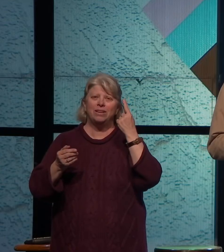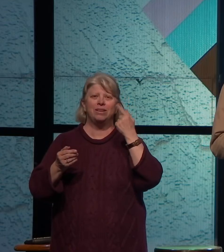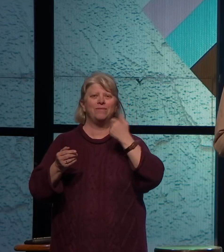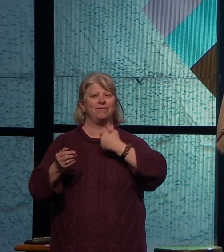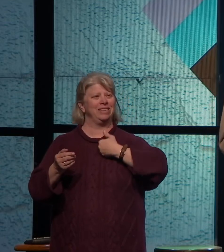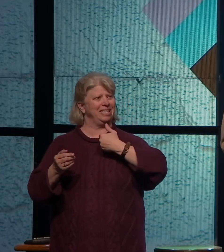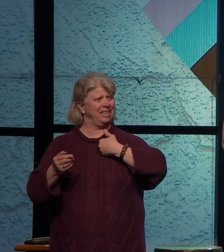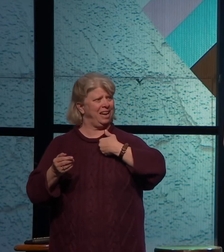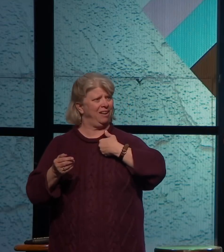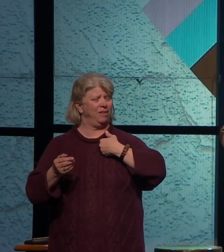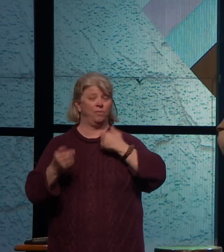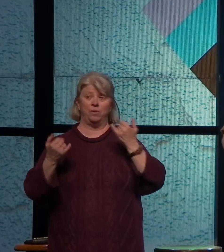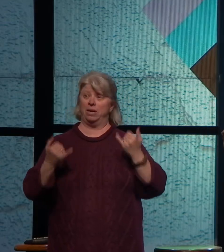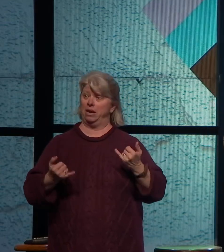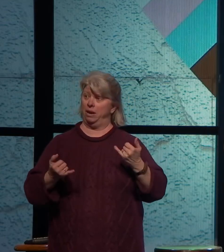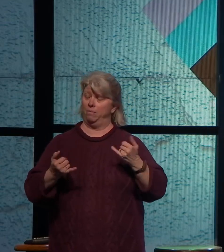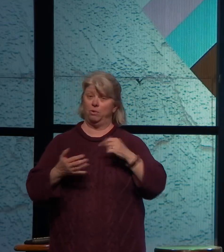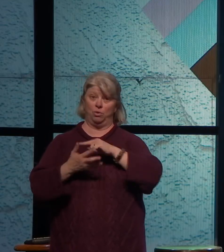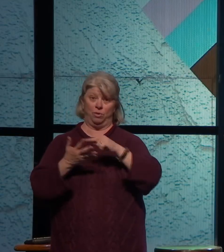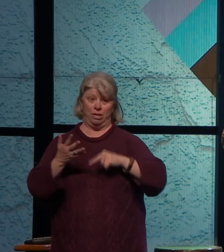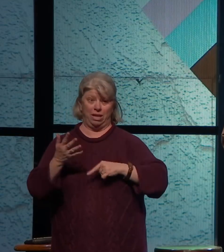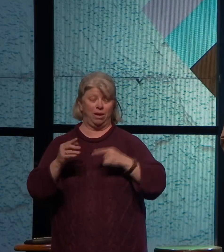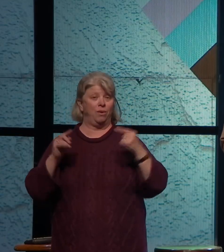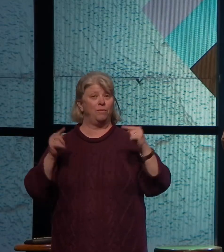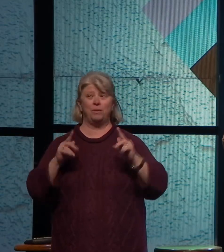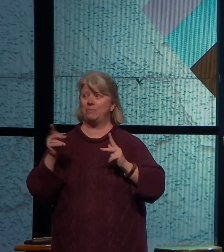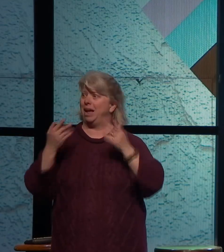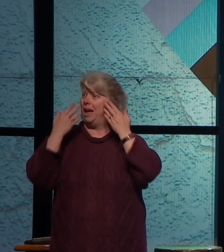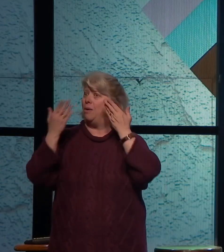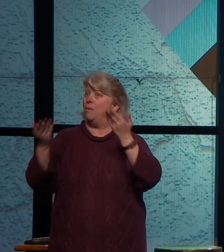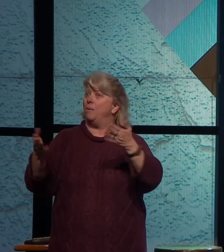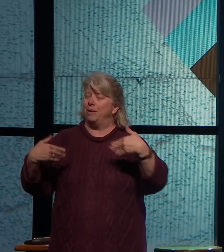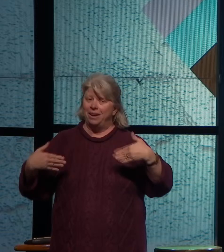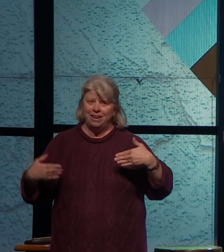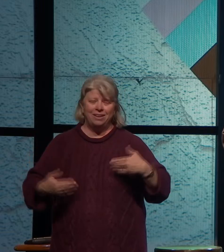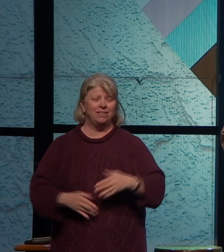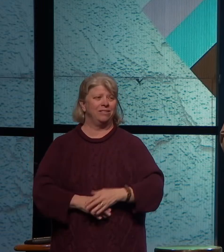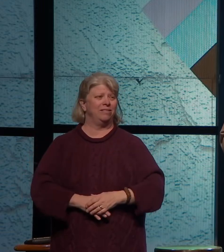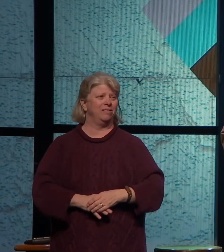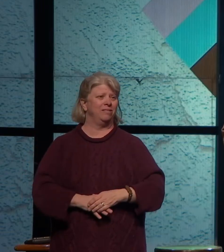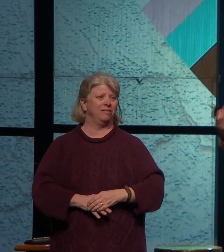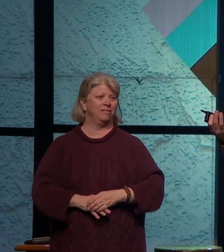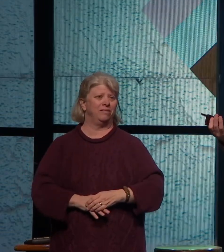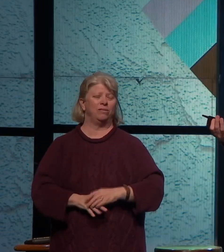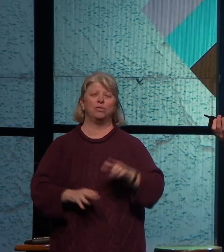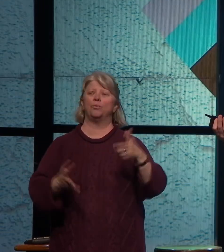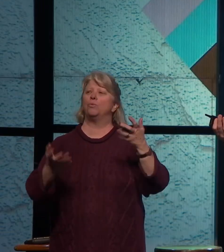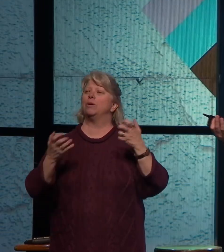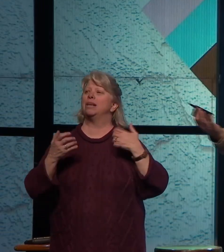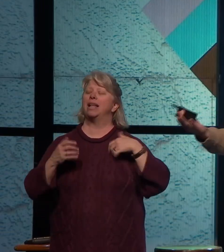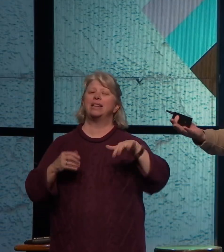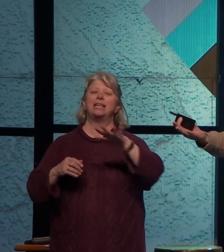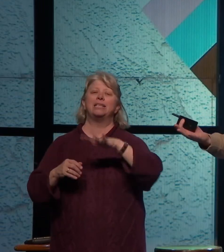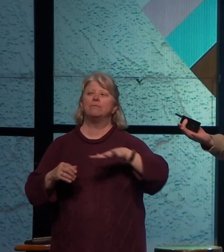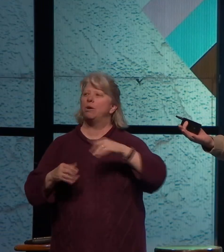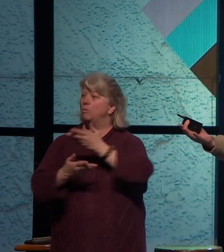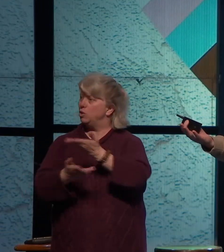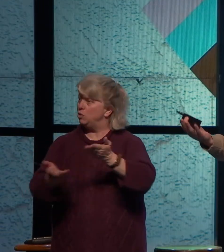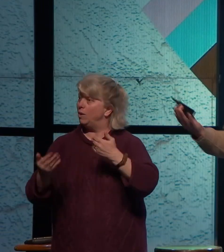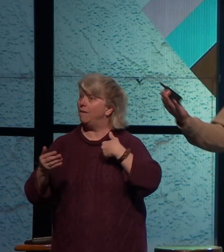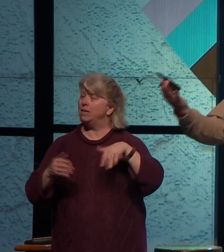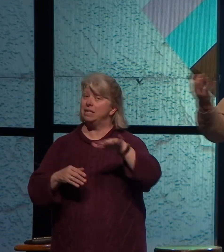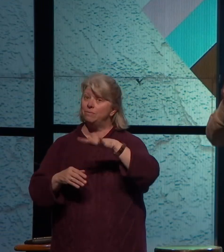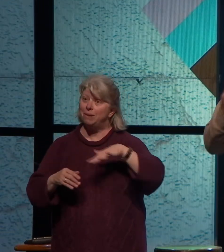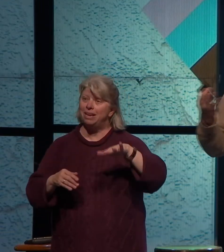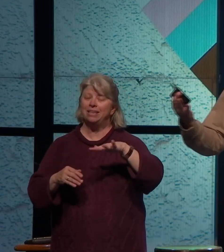because right now I'm doing all kinds of stuff that are harming people that I don't know about yet. And I just want to have that space. I want you to have that